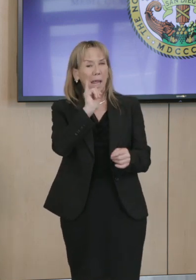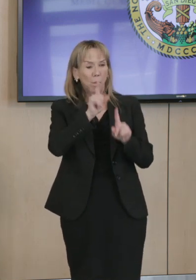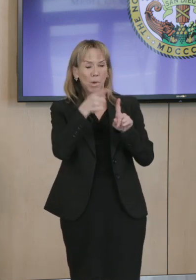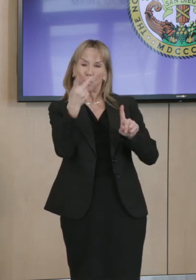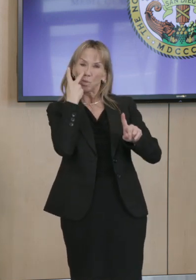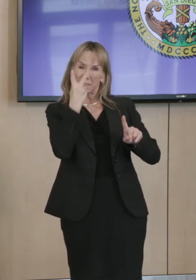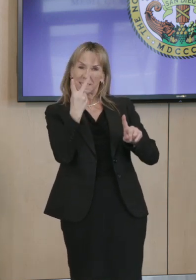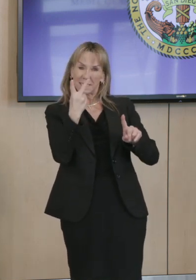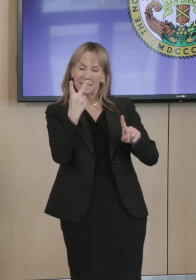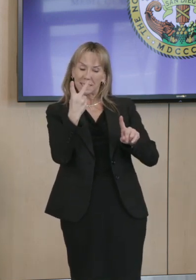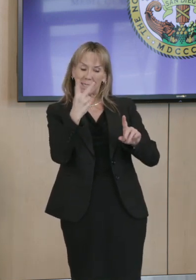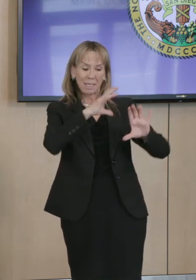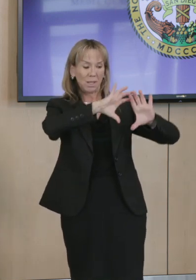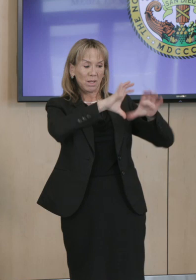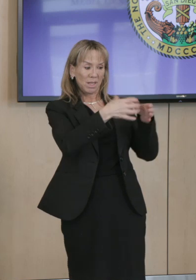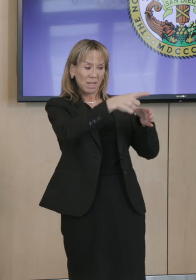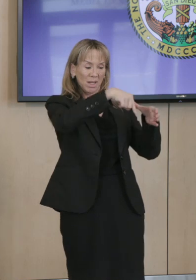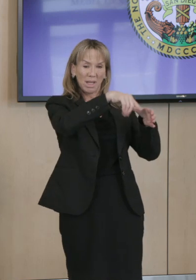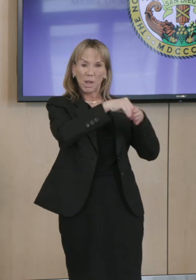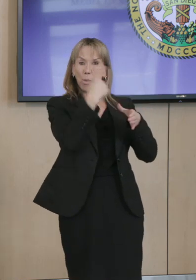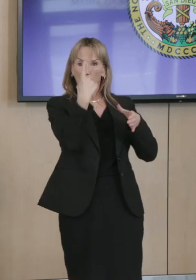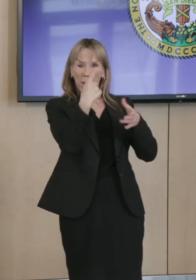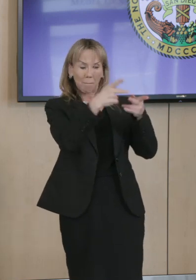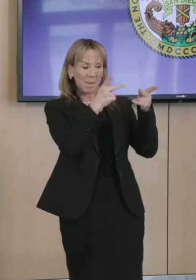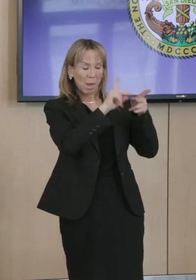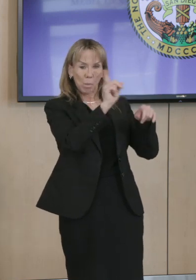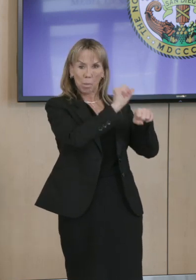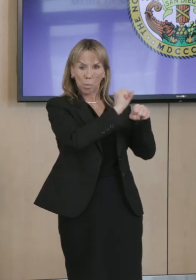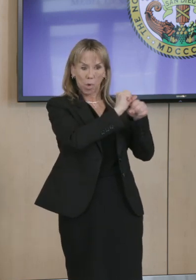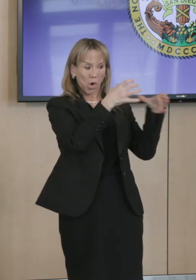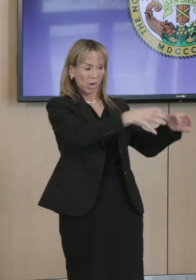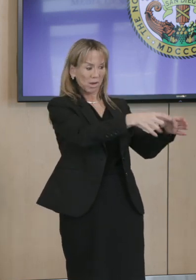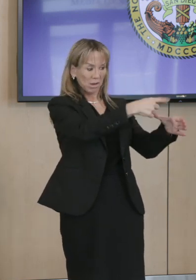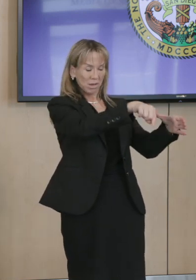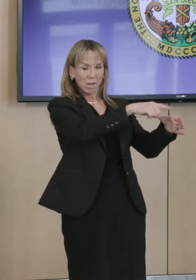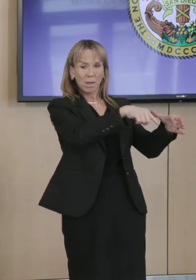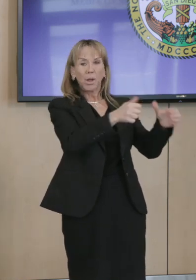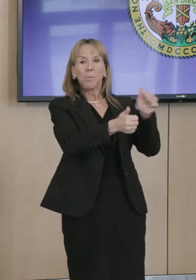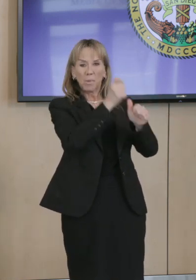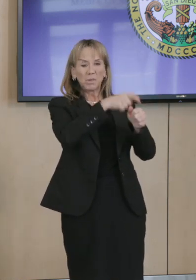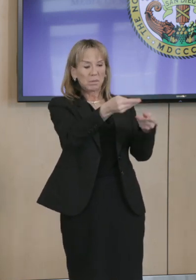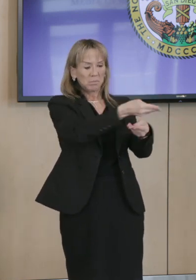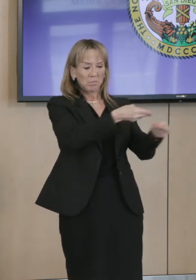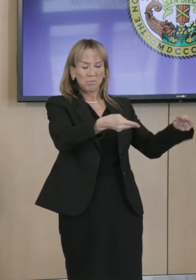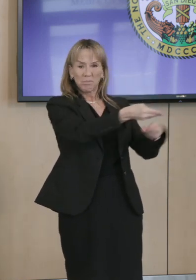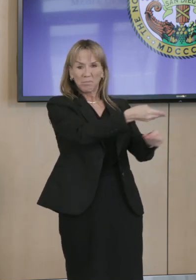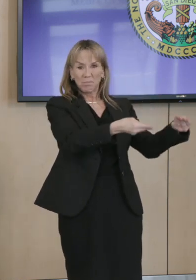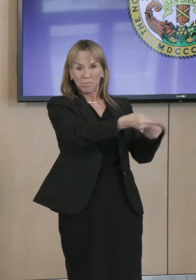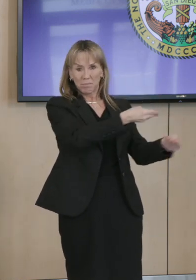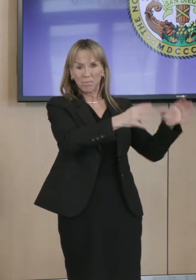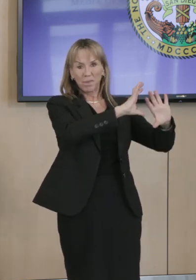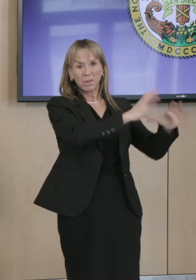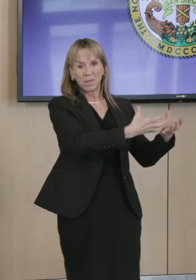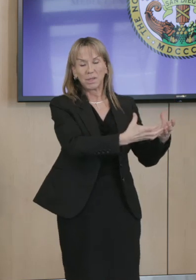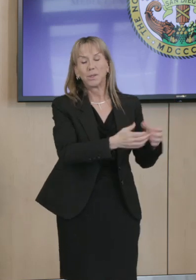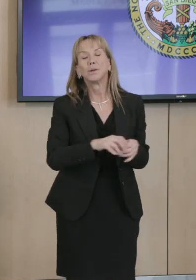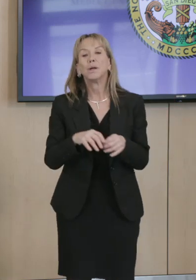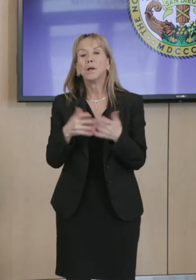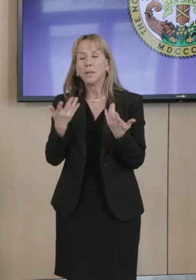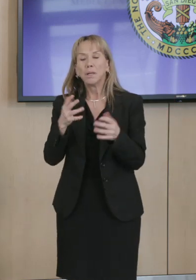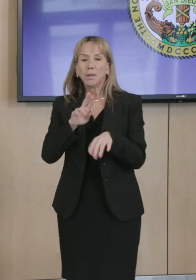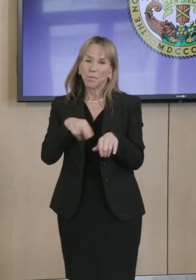of individuals at a workplace that the exchange is between those individuals. Of course, we're